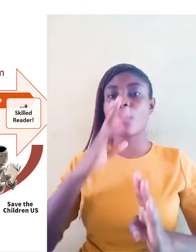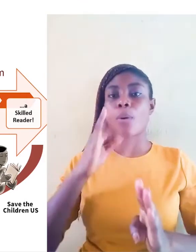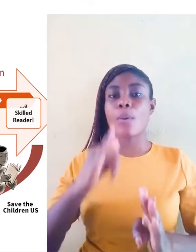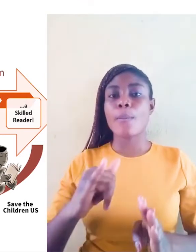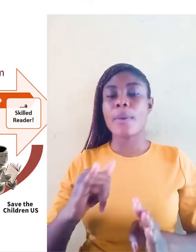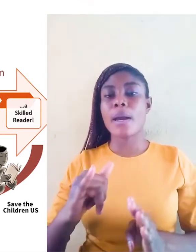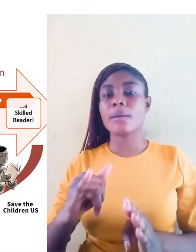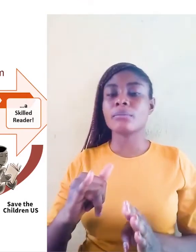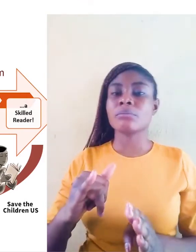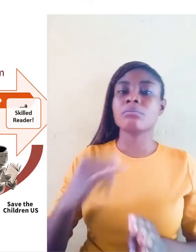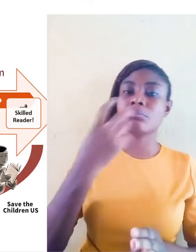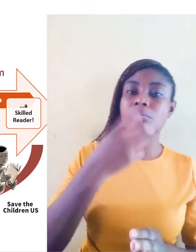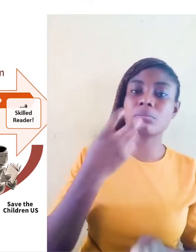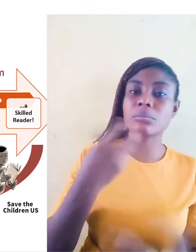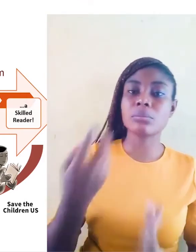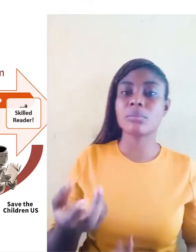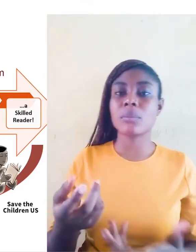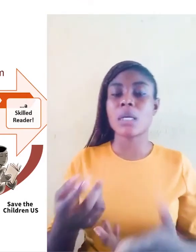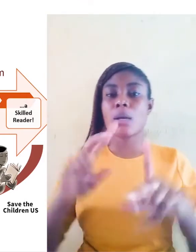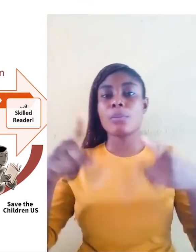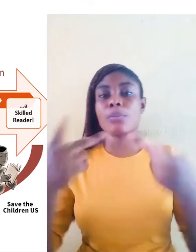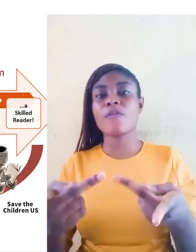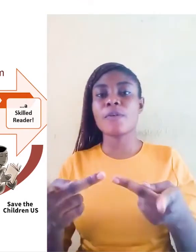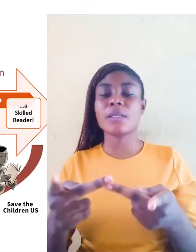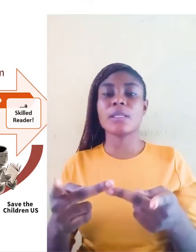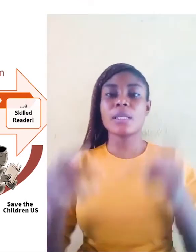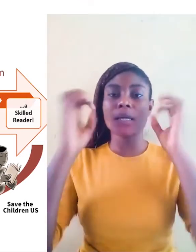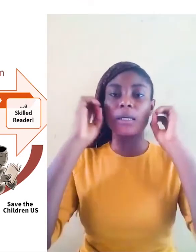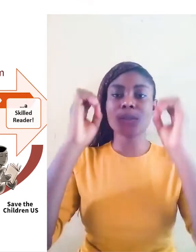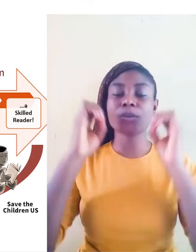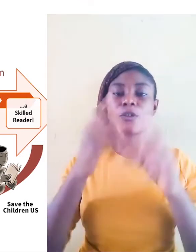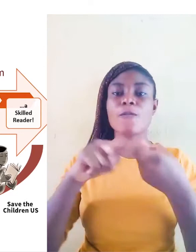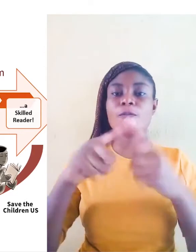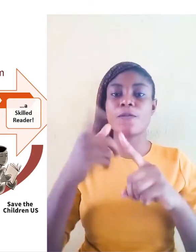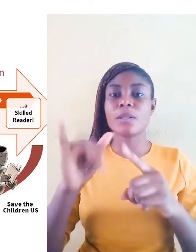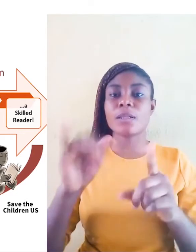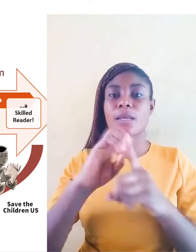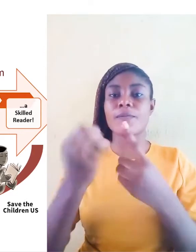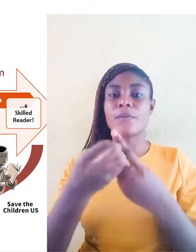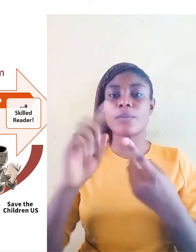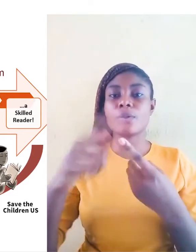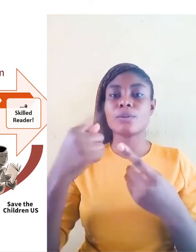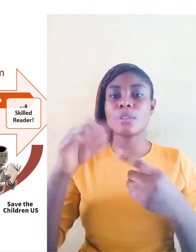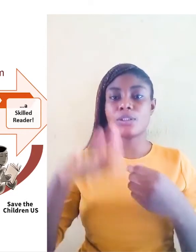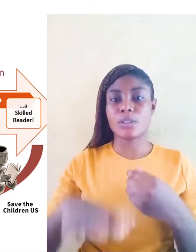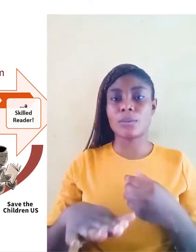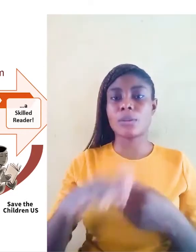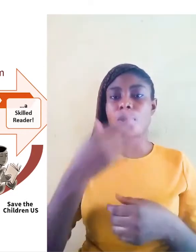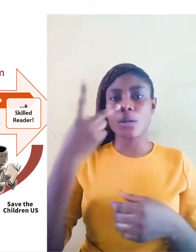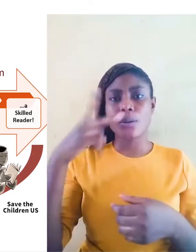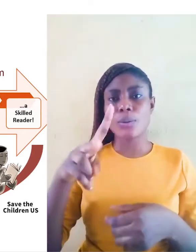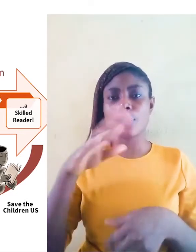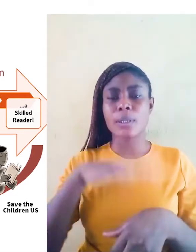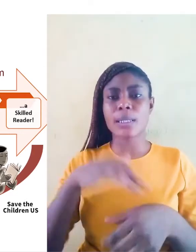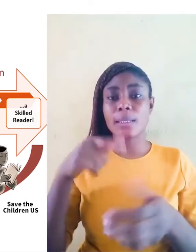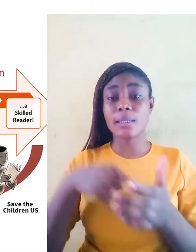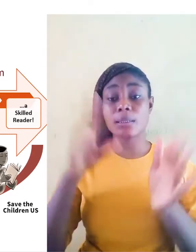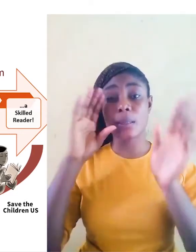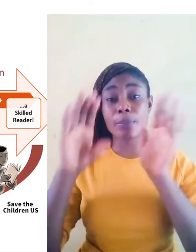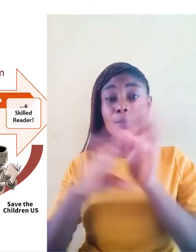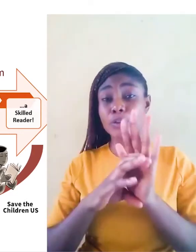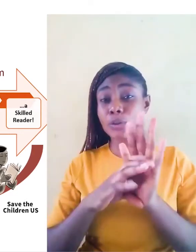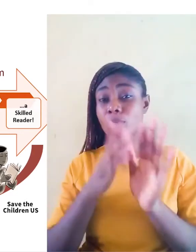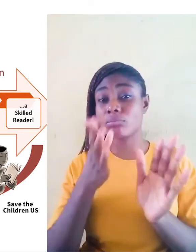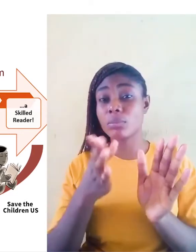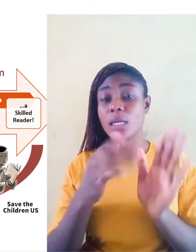through modeling and providing literacy-friendly environment to the child. And looking at this diagram,